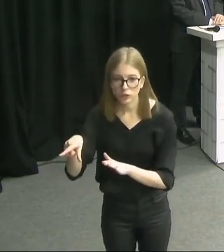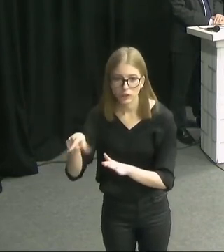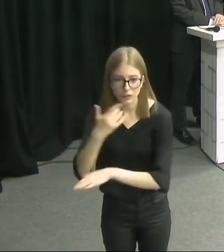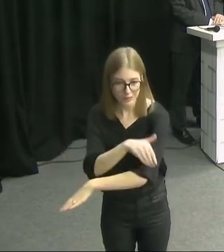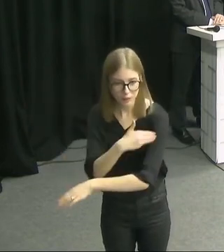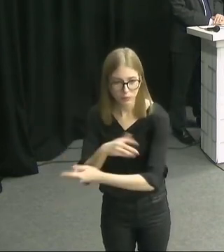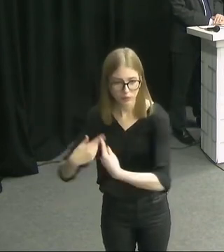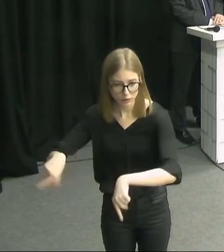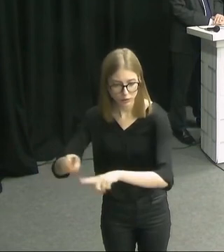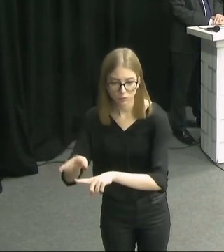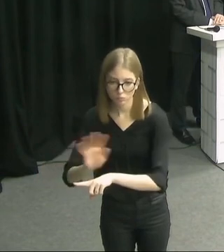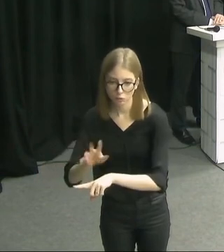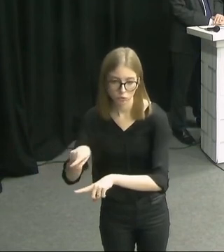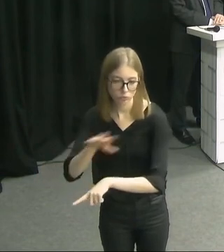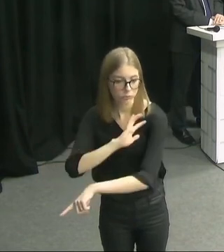I don't think that